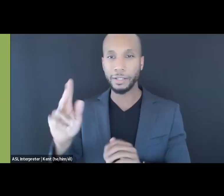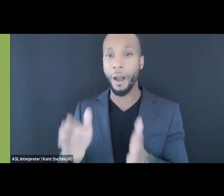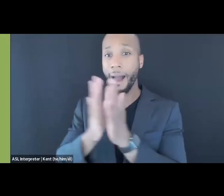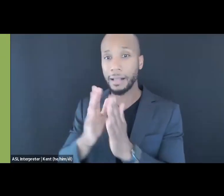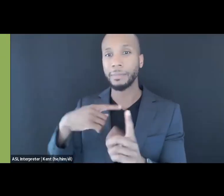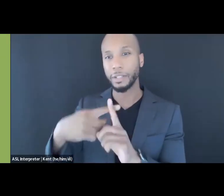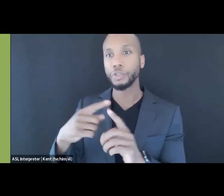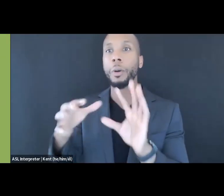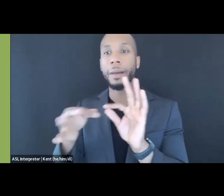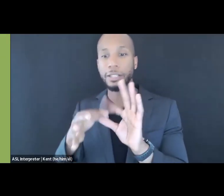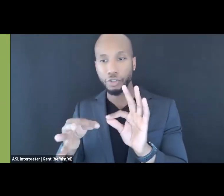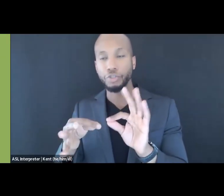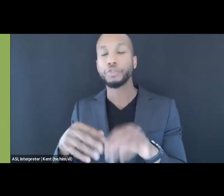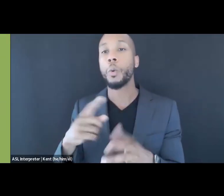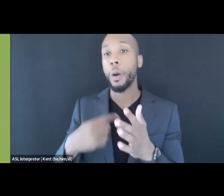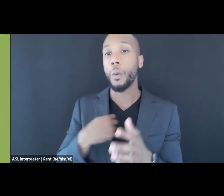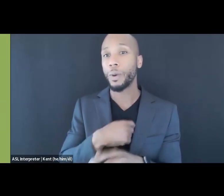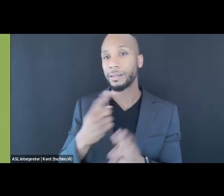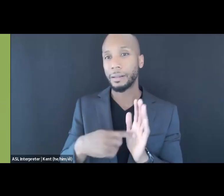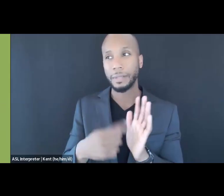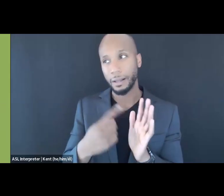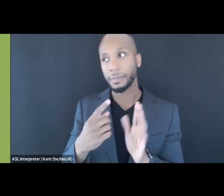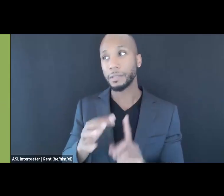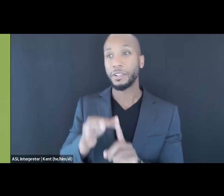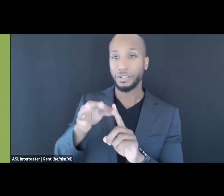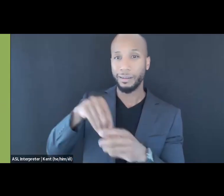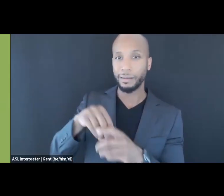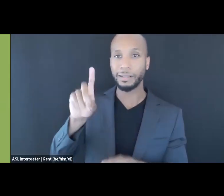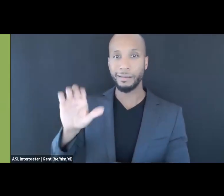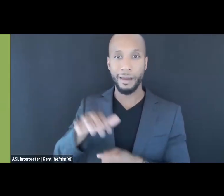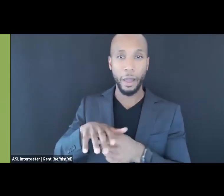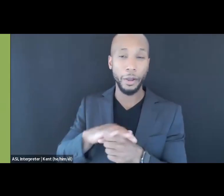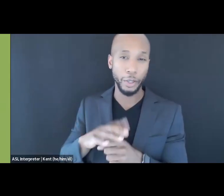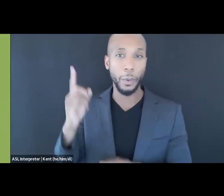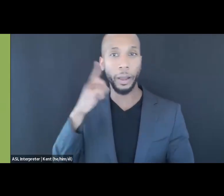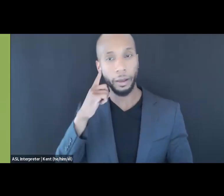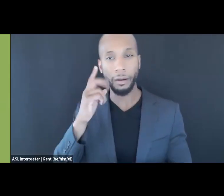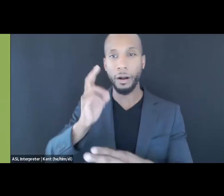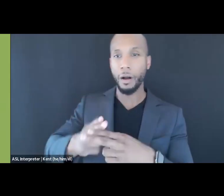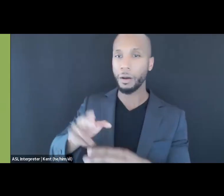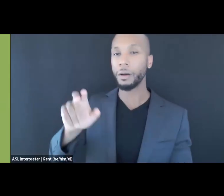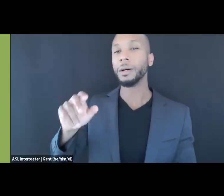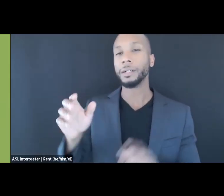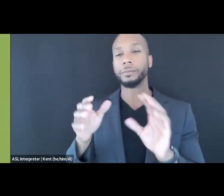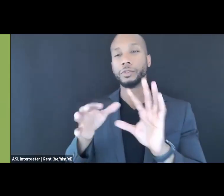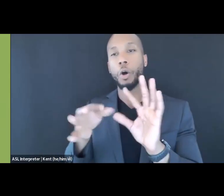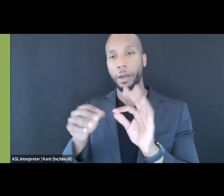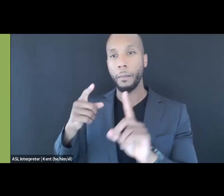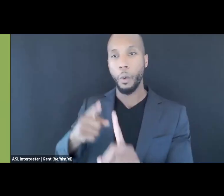message about, or what we sometimes, especially in the DC area, you sometimes hear are called talking points.